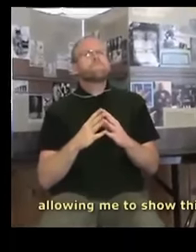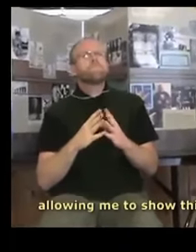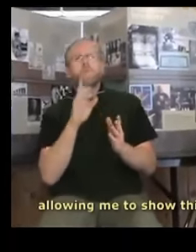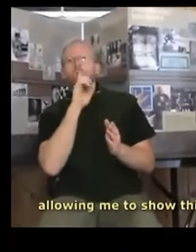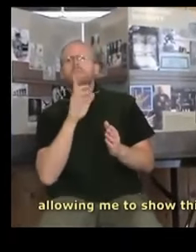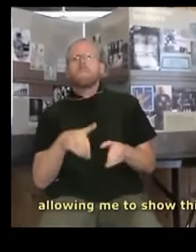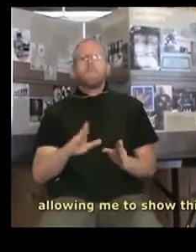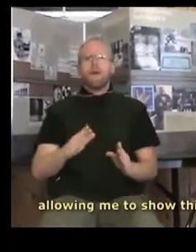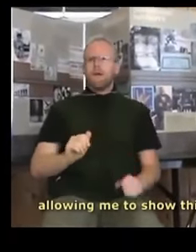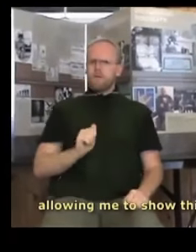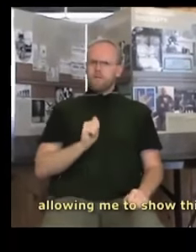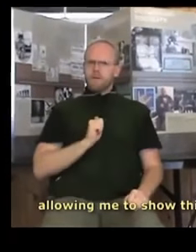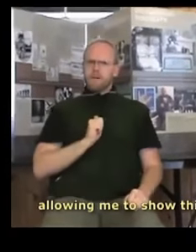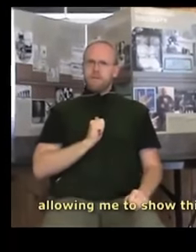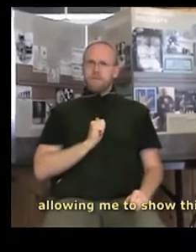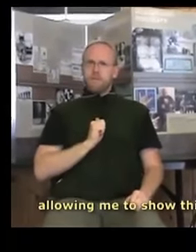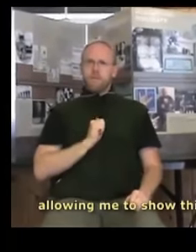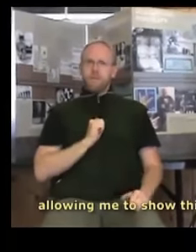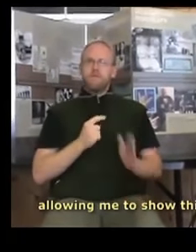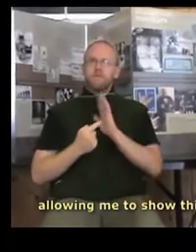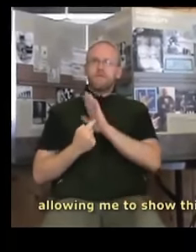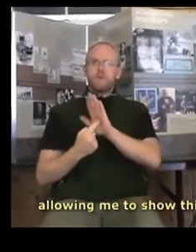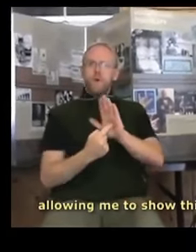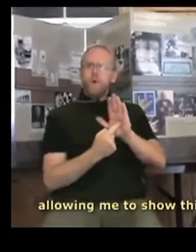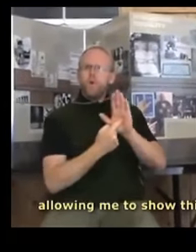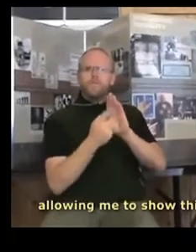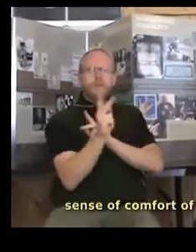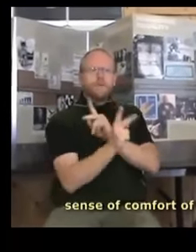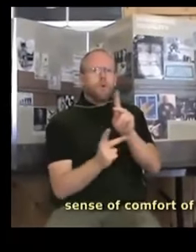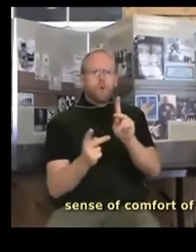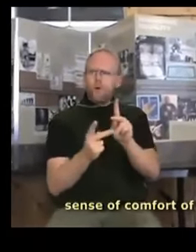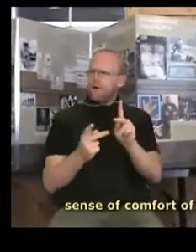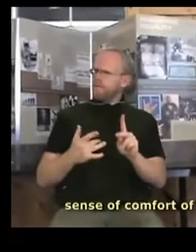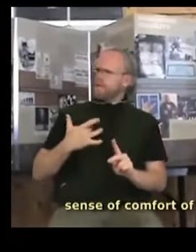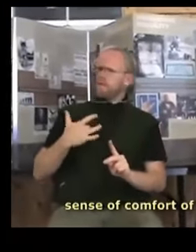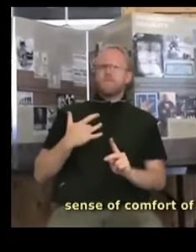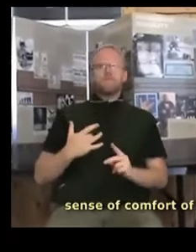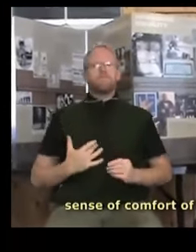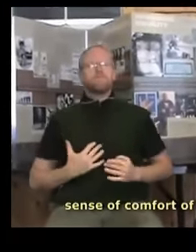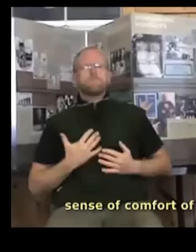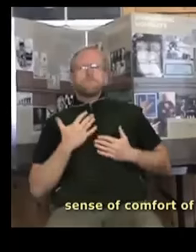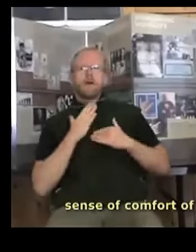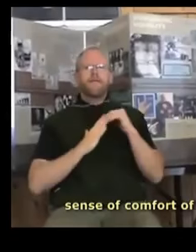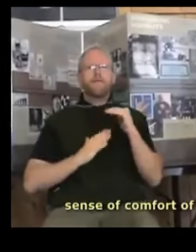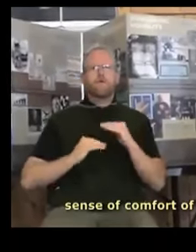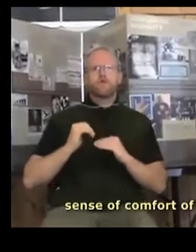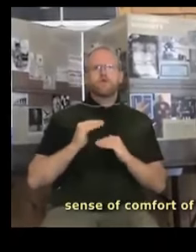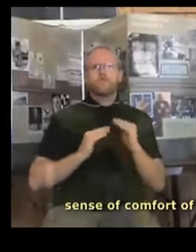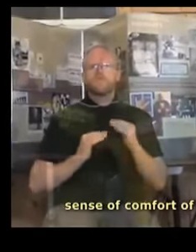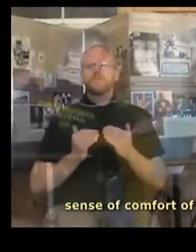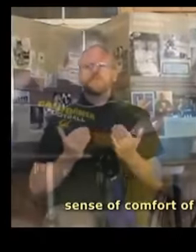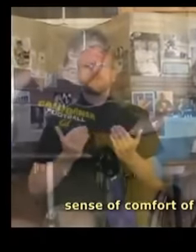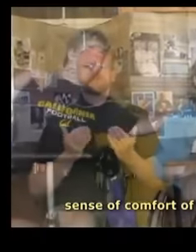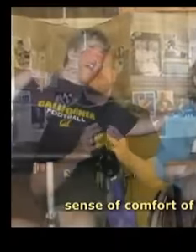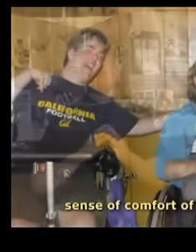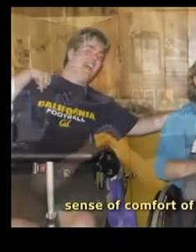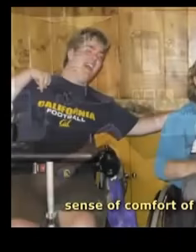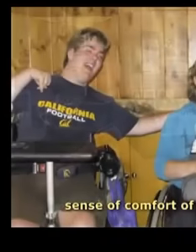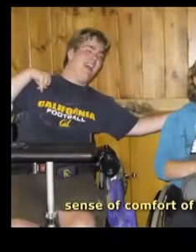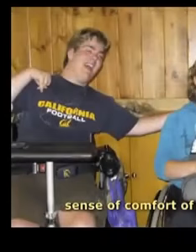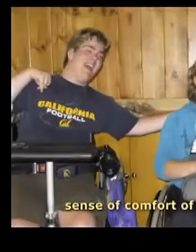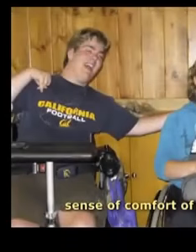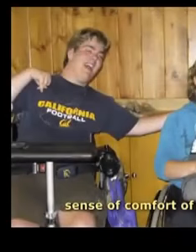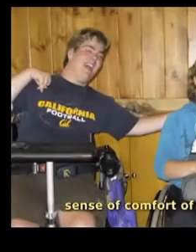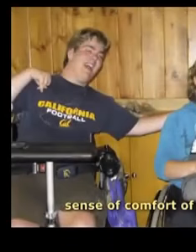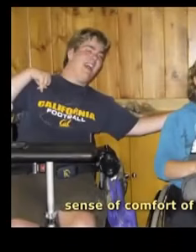allowing me to show this to people gives me a sense of comfort for where